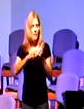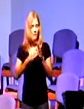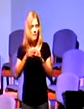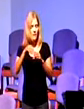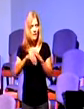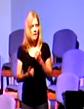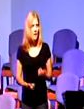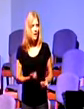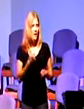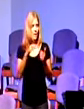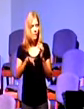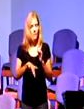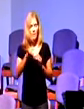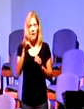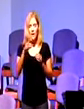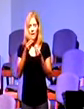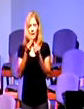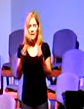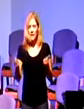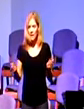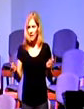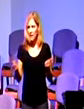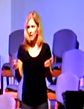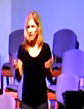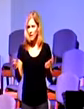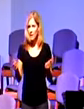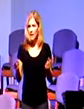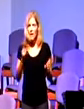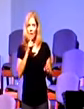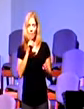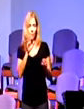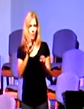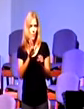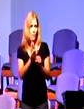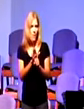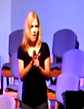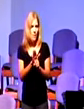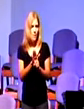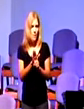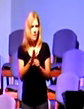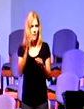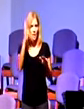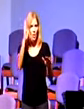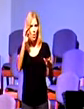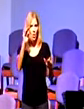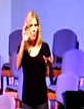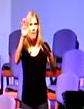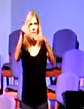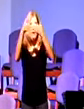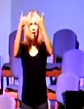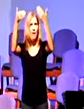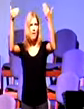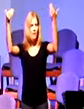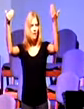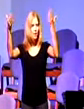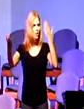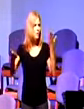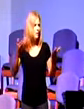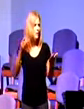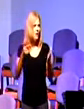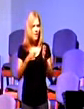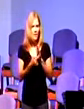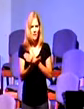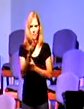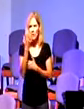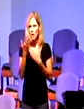life, that we find healing, and we find the promise and the hope of heaven. You may be here this morning,